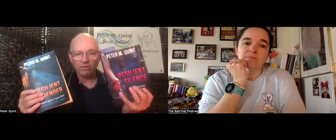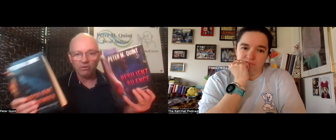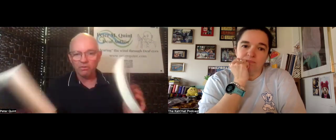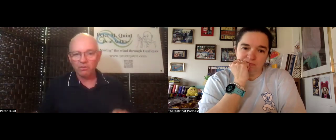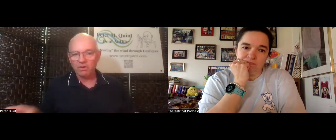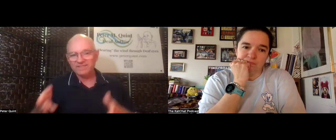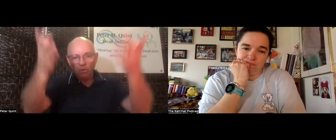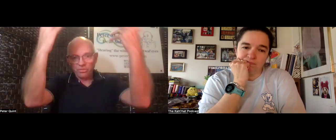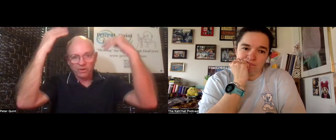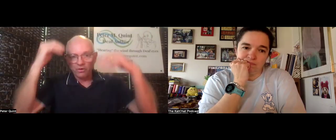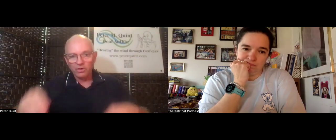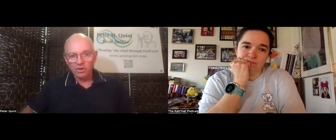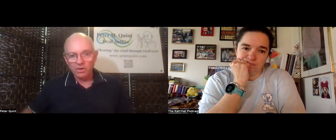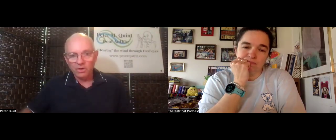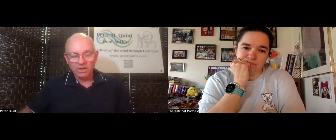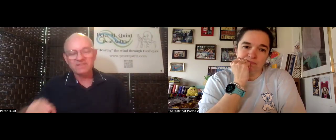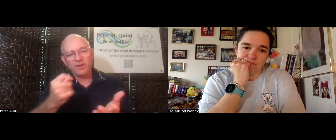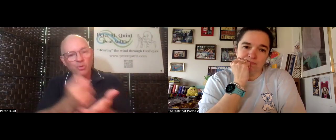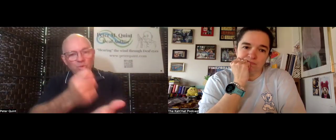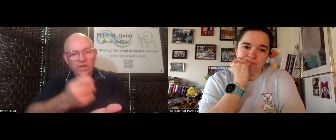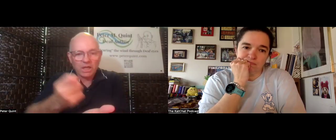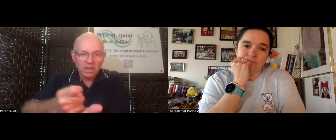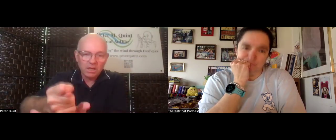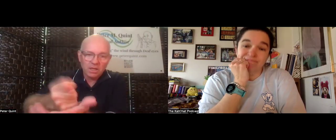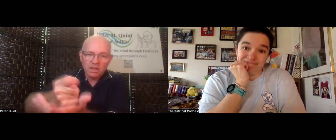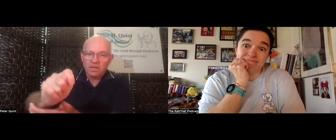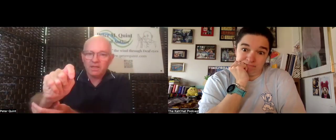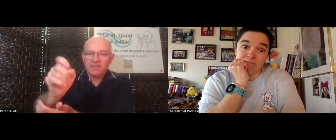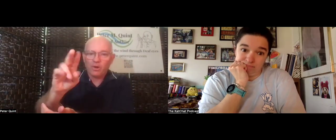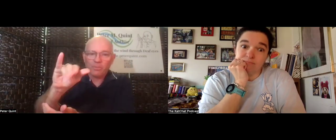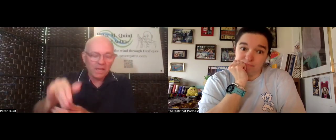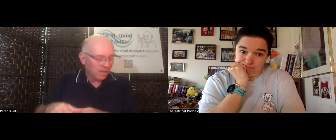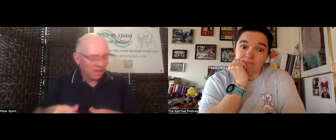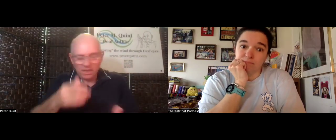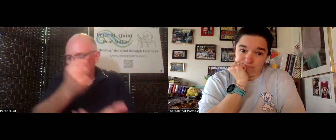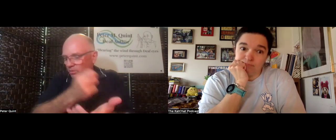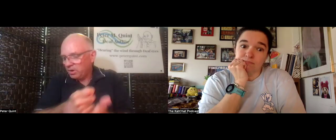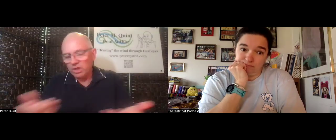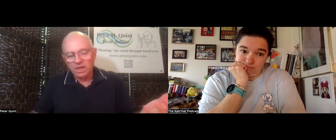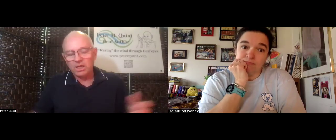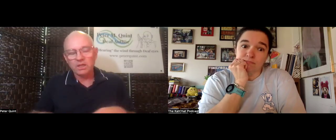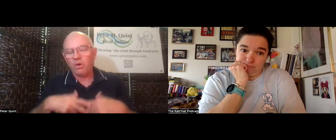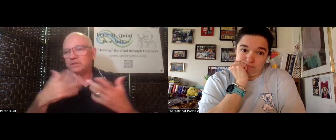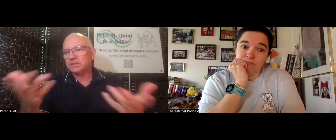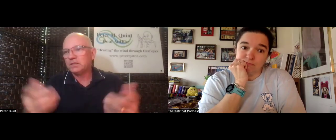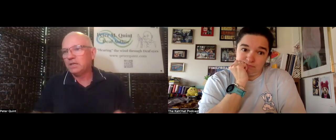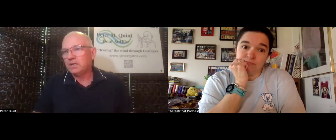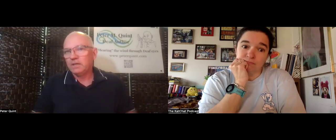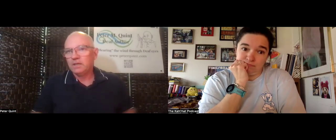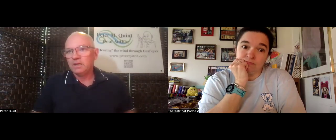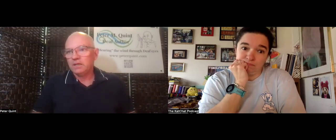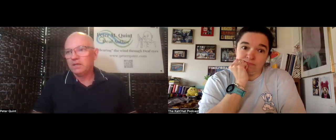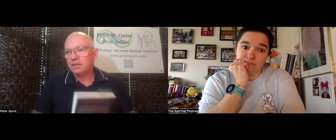there. It's out there. It's therapeutic. Mm-hmm. Therapy. Therapeutic. I just